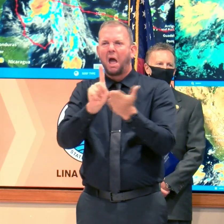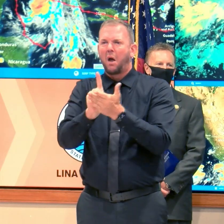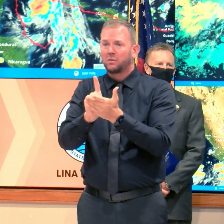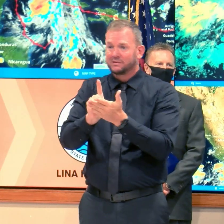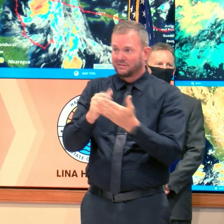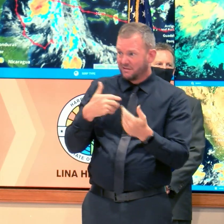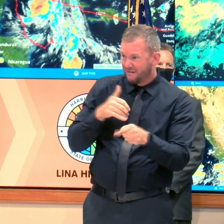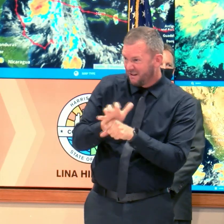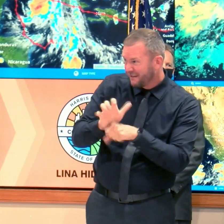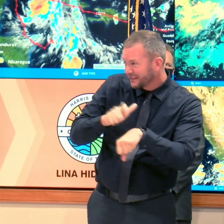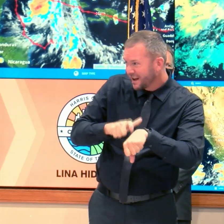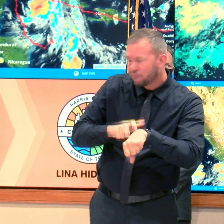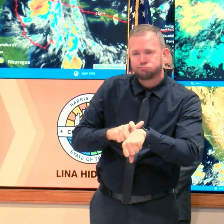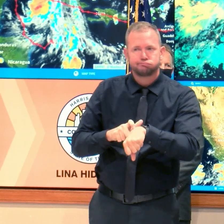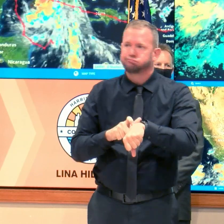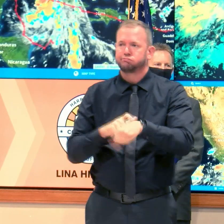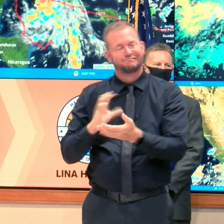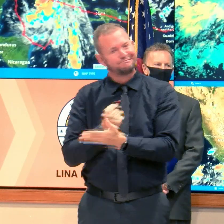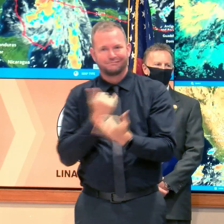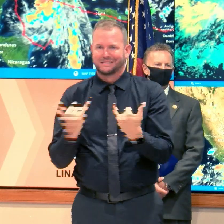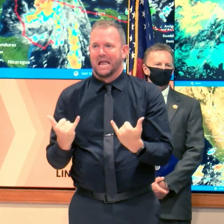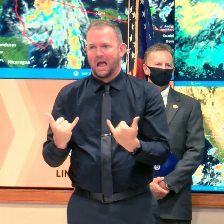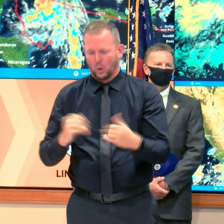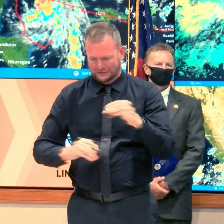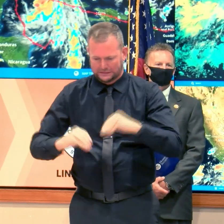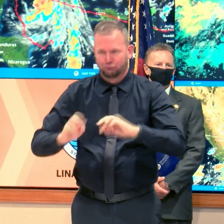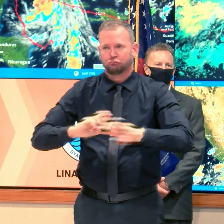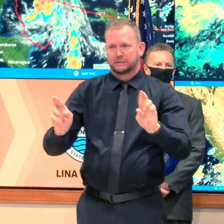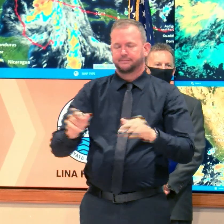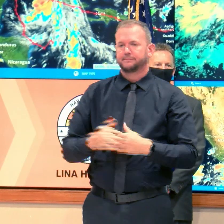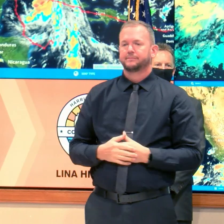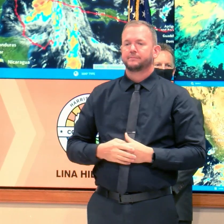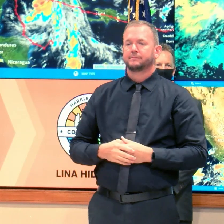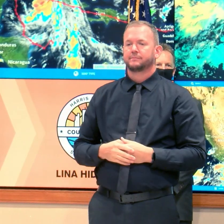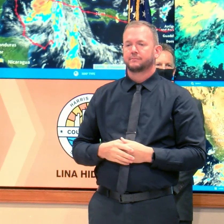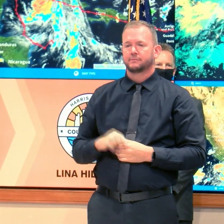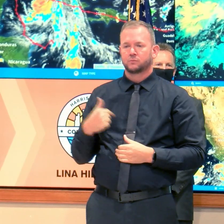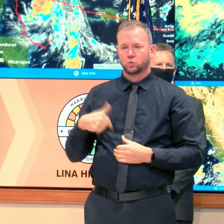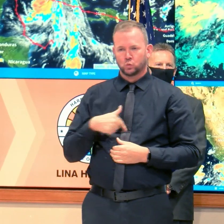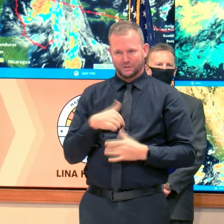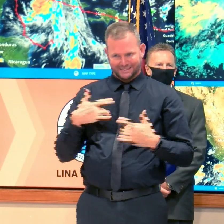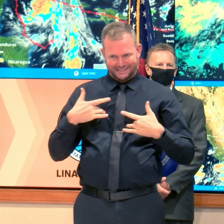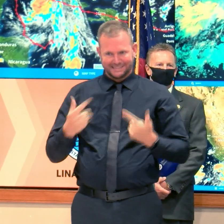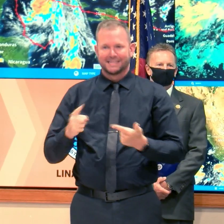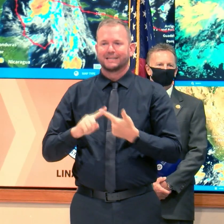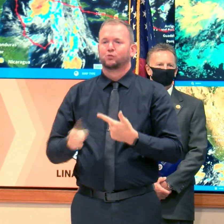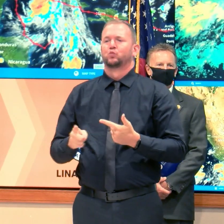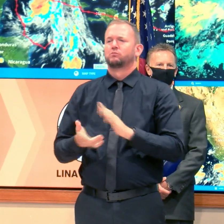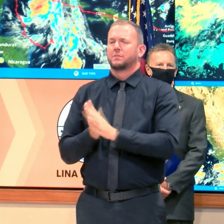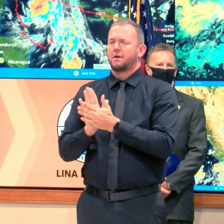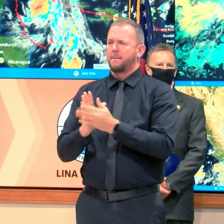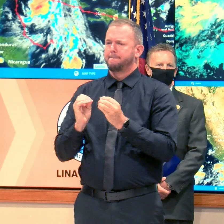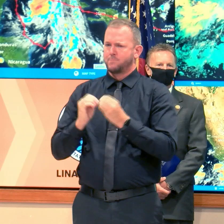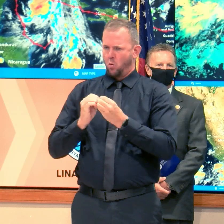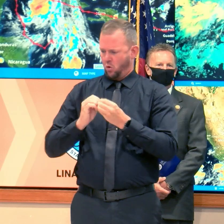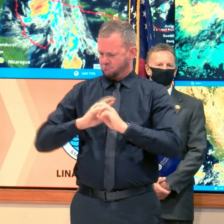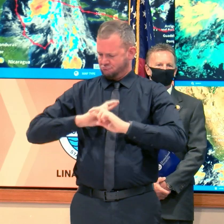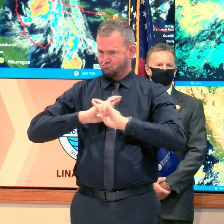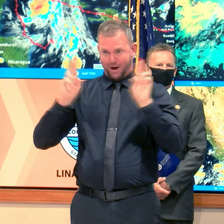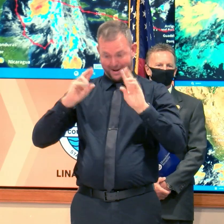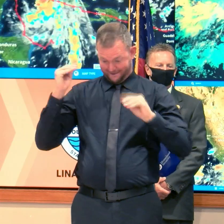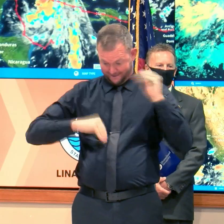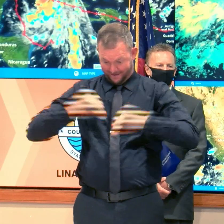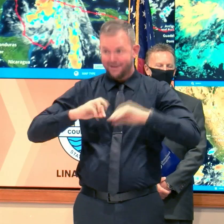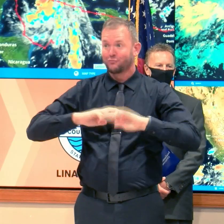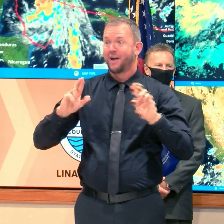We always shine brightest in the toughest times. And so we're going to continue pulling together. No one